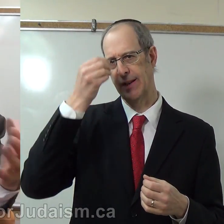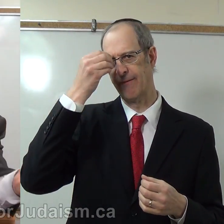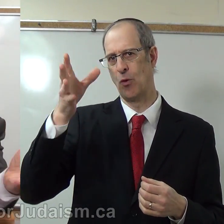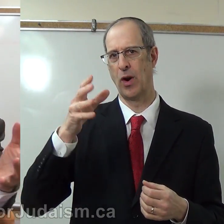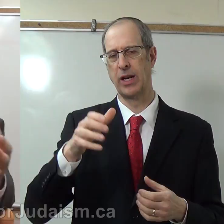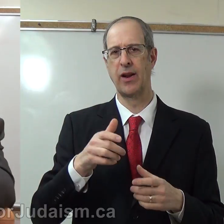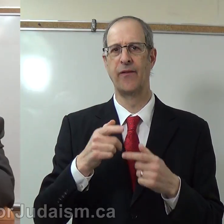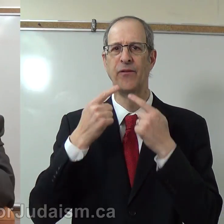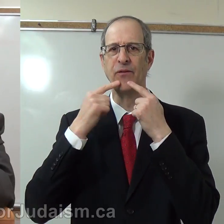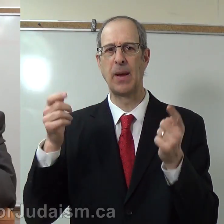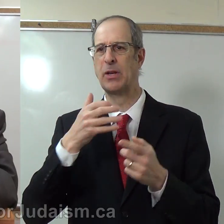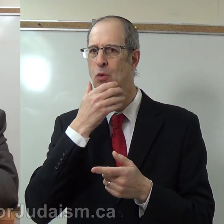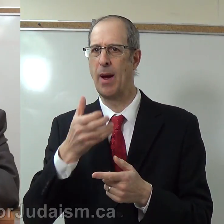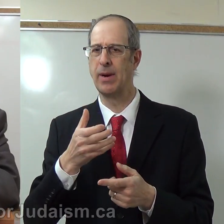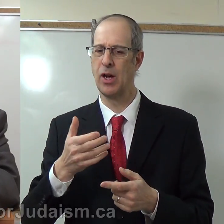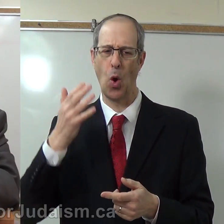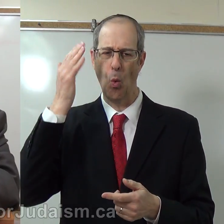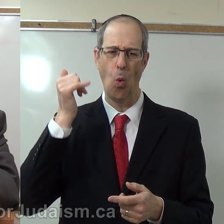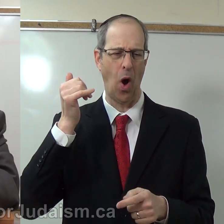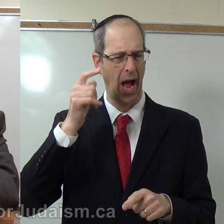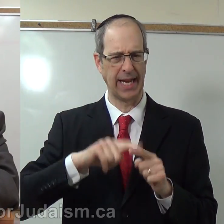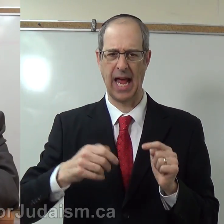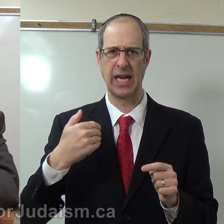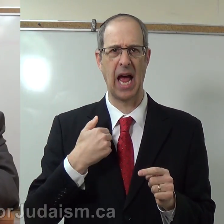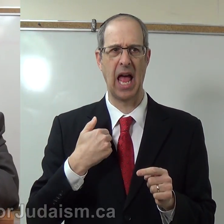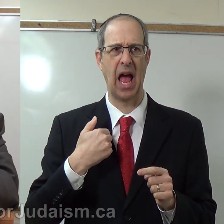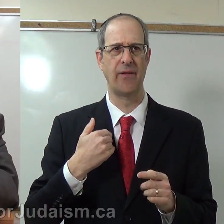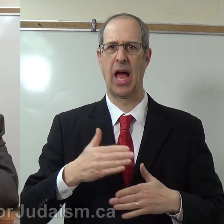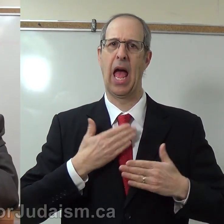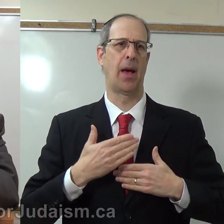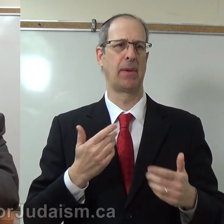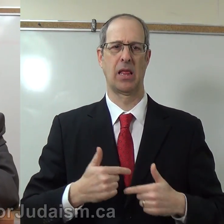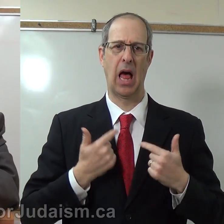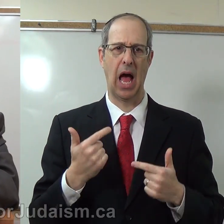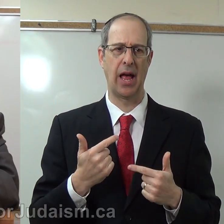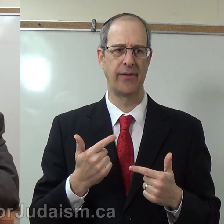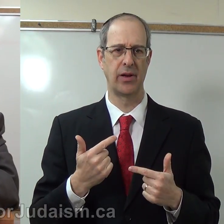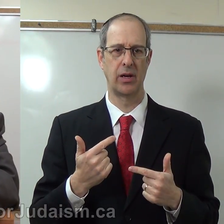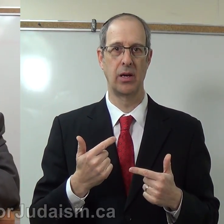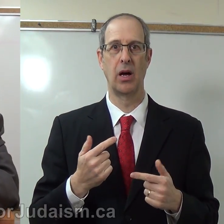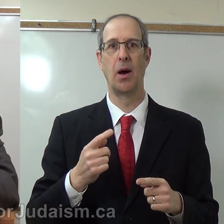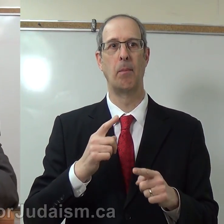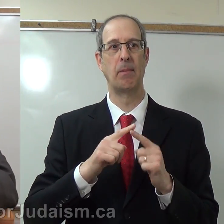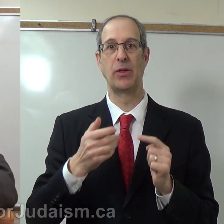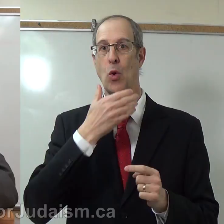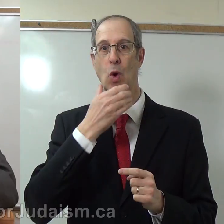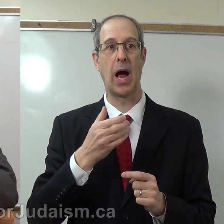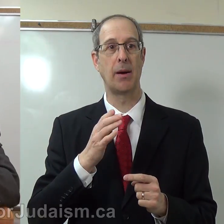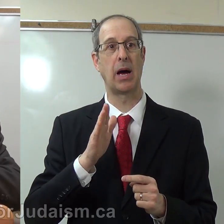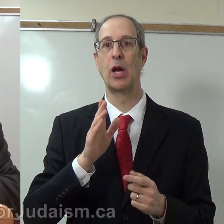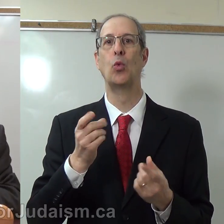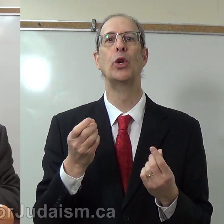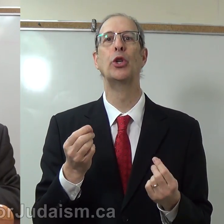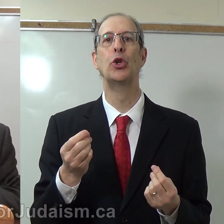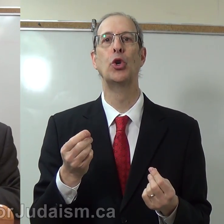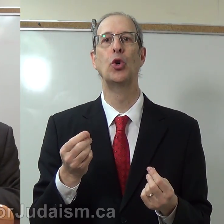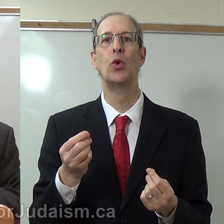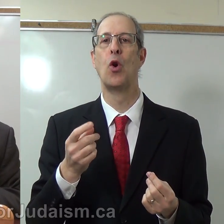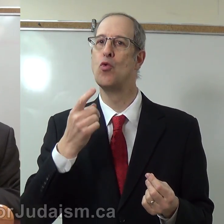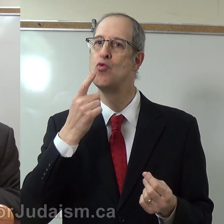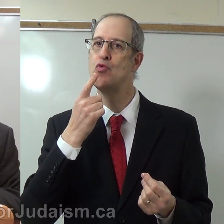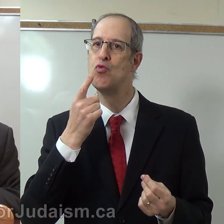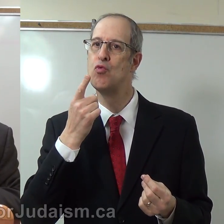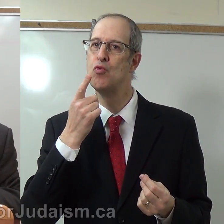said why can't I have a life that's happier and all the rabbi did was take out a red